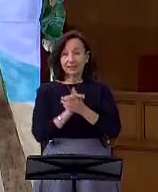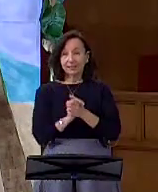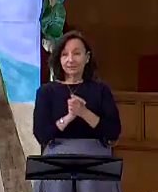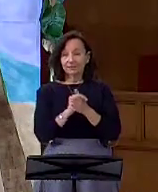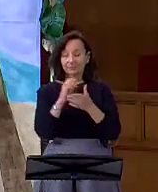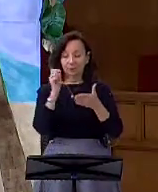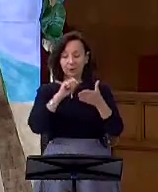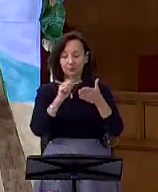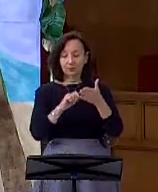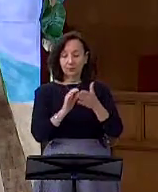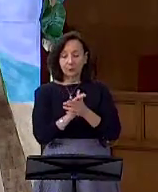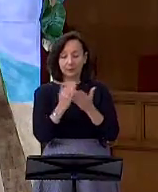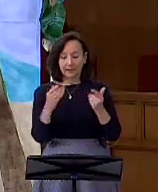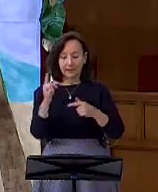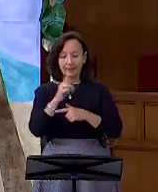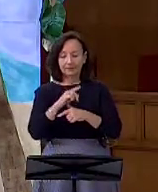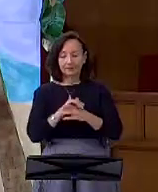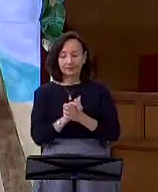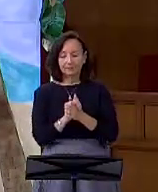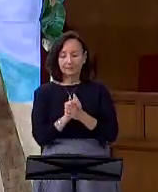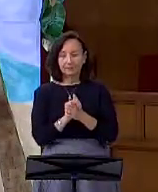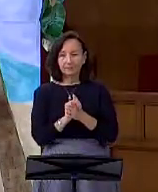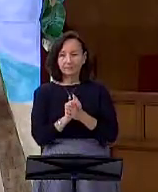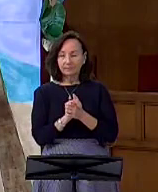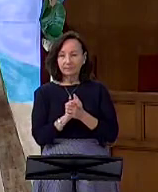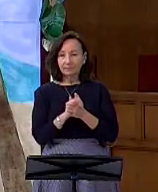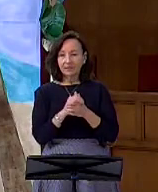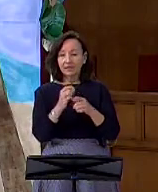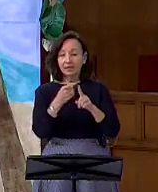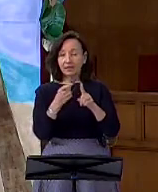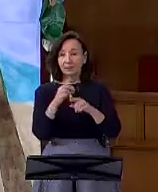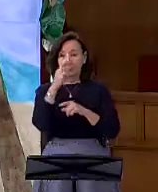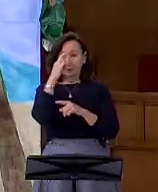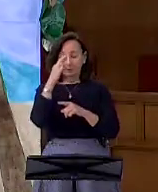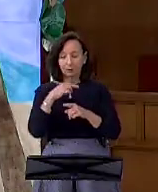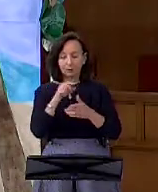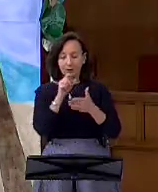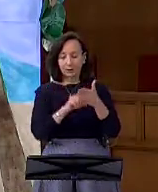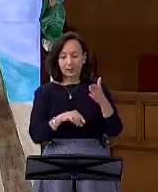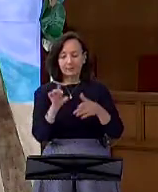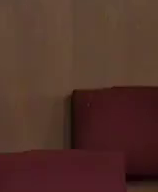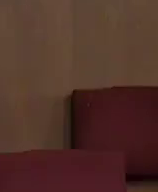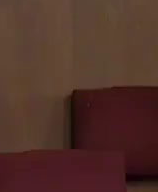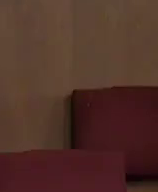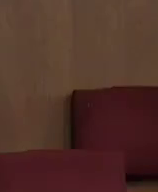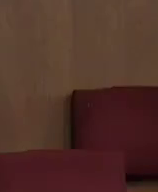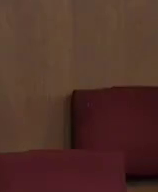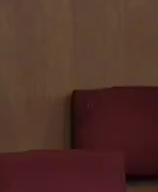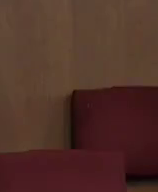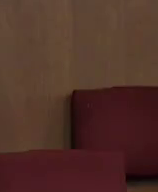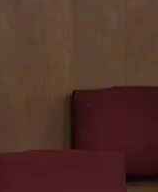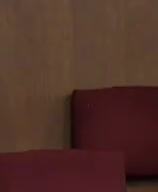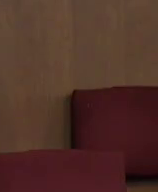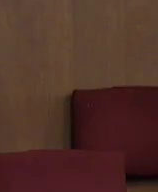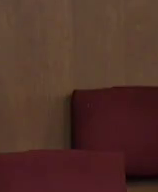our scripture lesson today. Our reading comes from Romans chapter 8, verses 1 through 11.